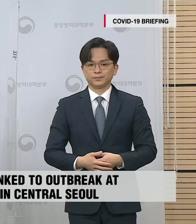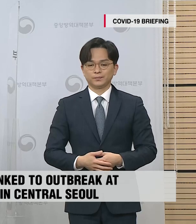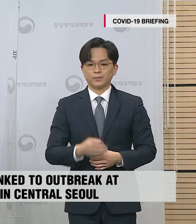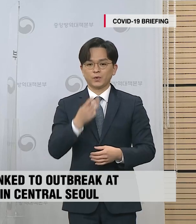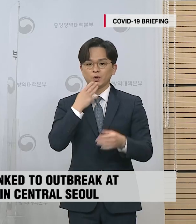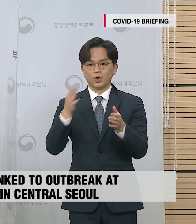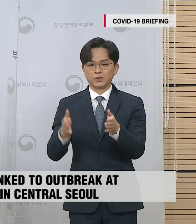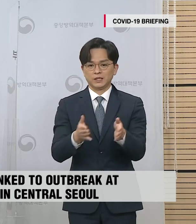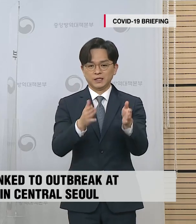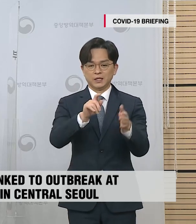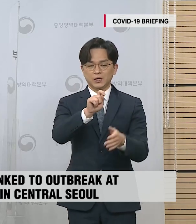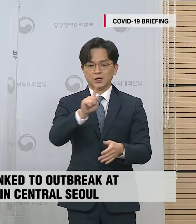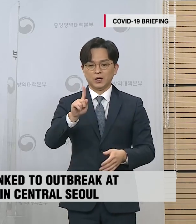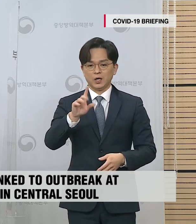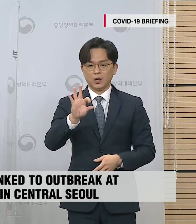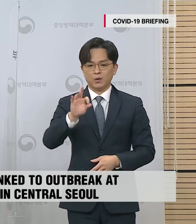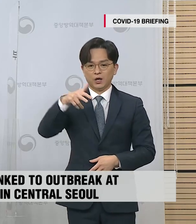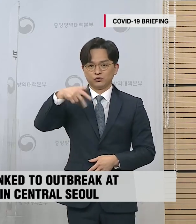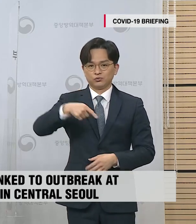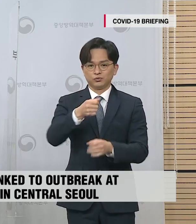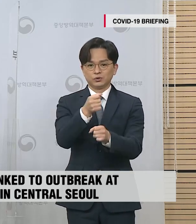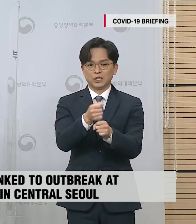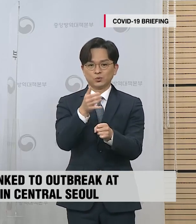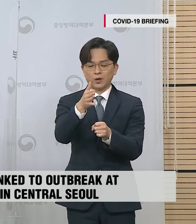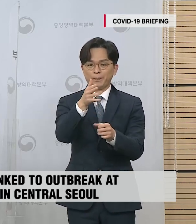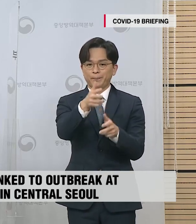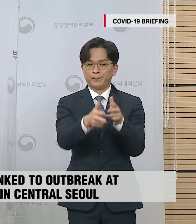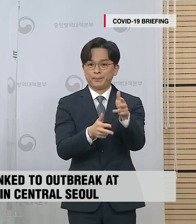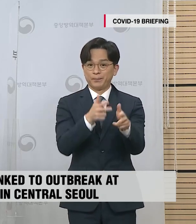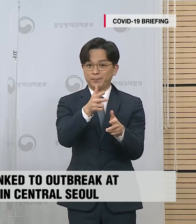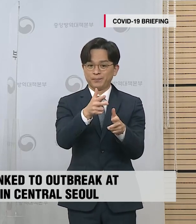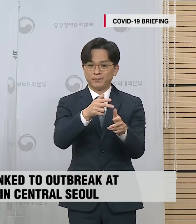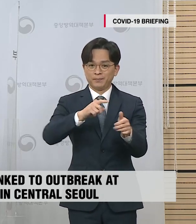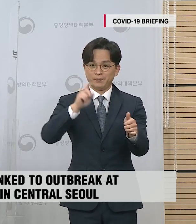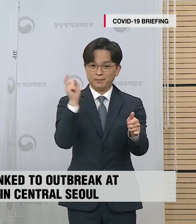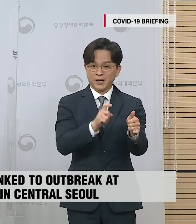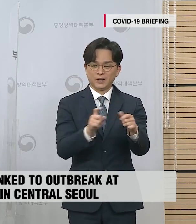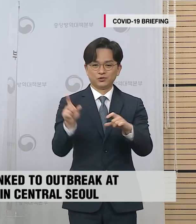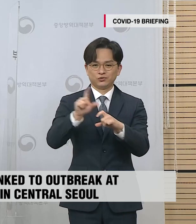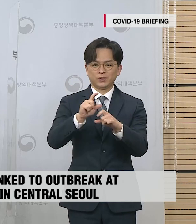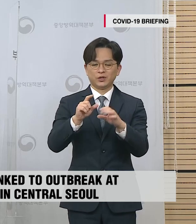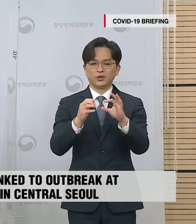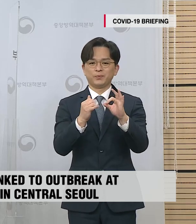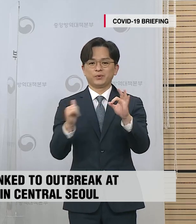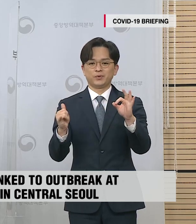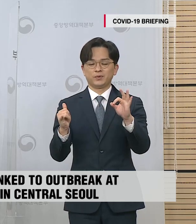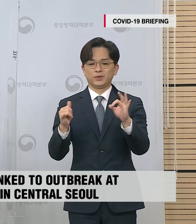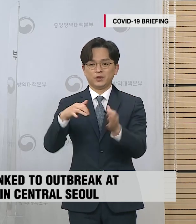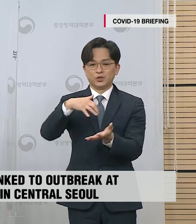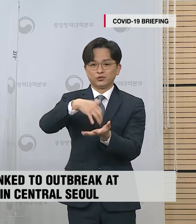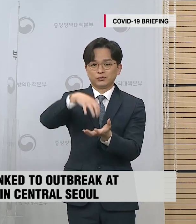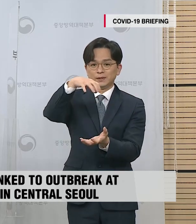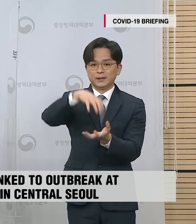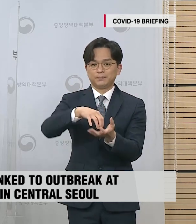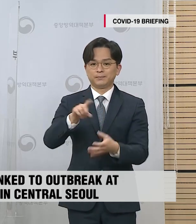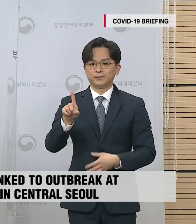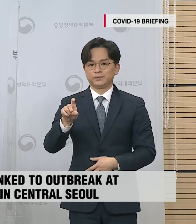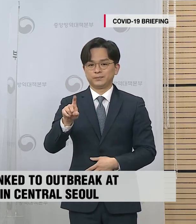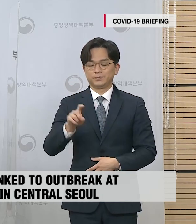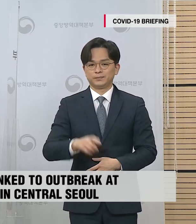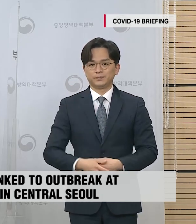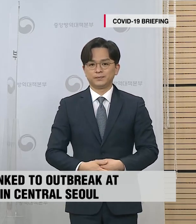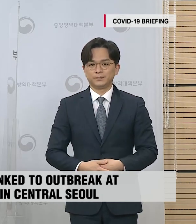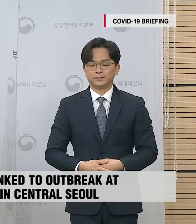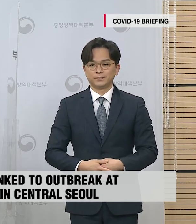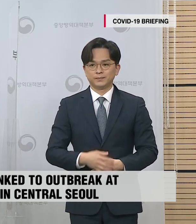date. And in Gyeonggi-do province, Gwangju city, in relation to the second manufacturing company, we have 10 additional patients with a